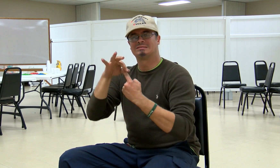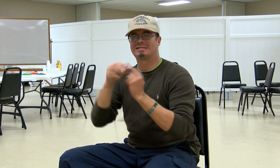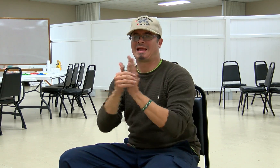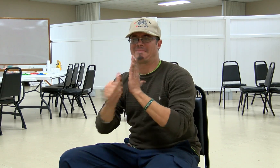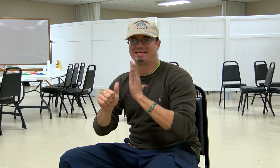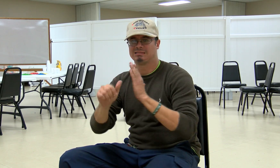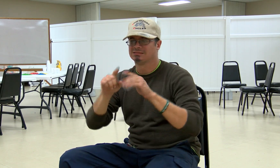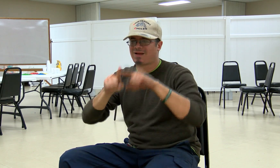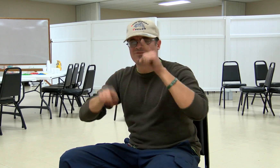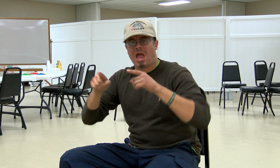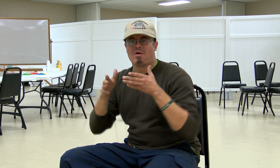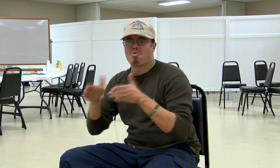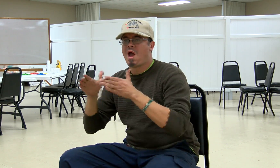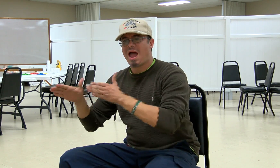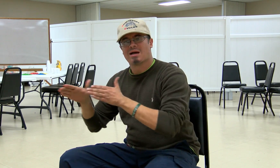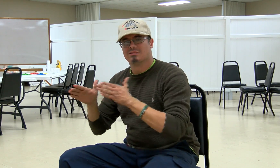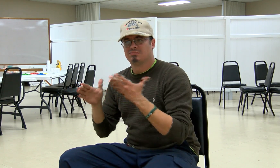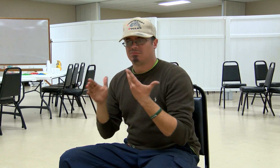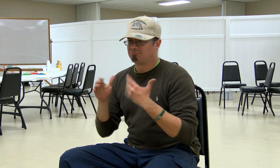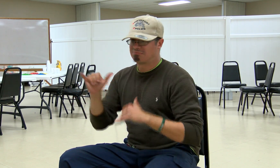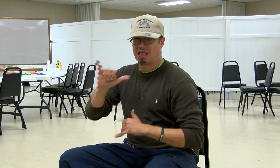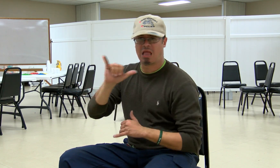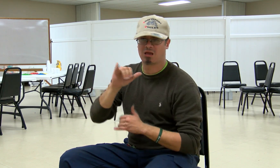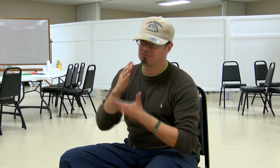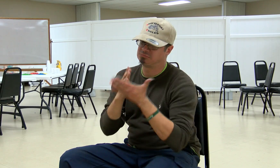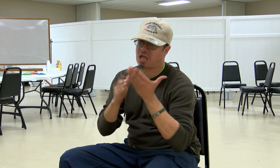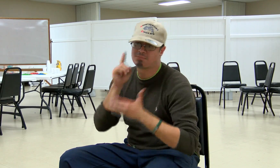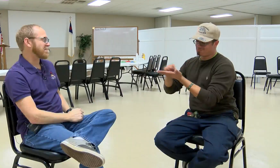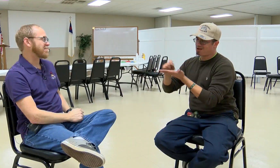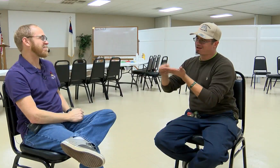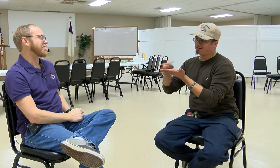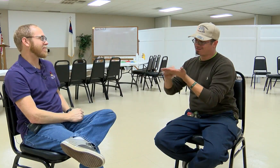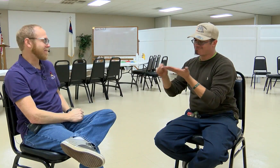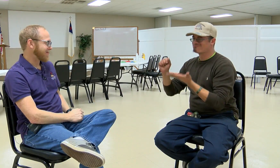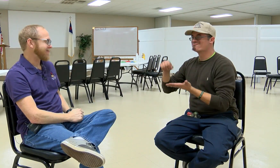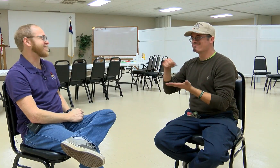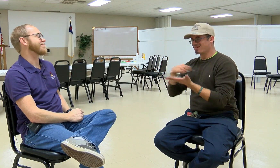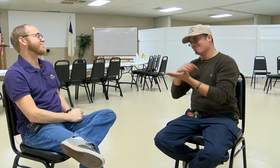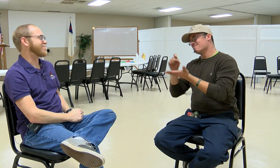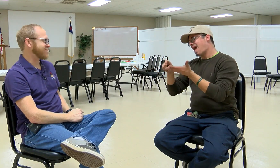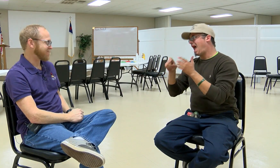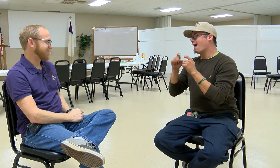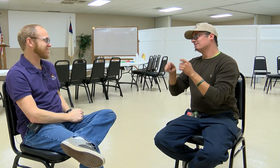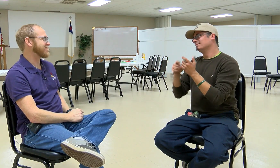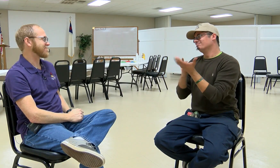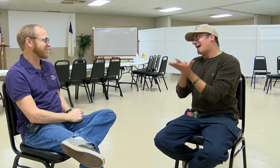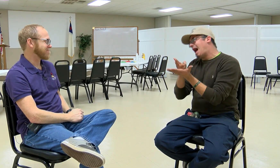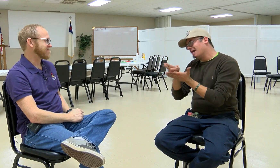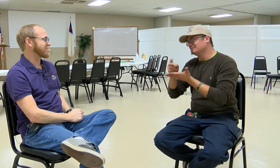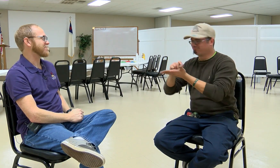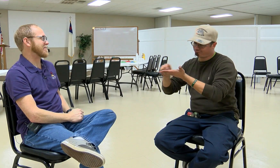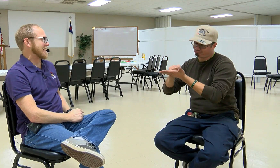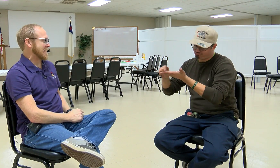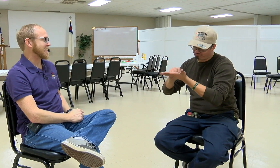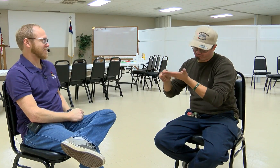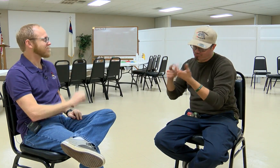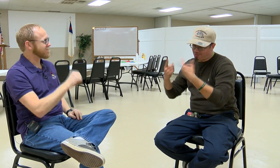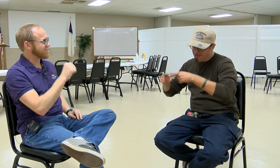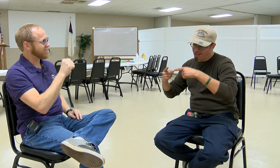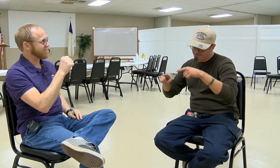deaf person is special and they have special skills in their own way. Cody Campbell signs an ASL but can write in English, which he says